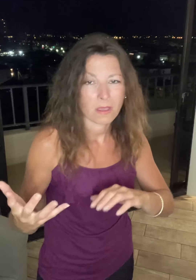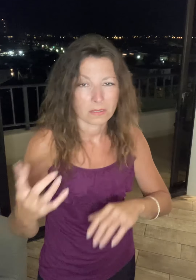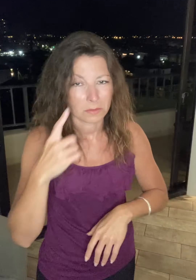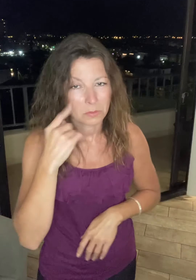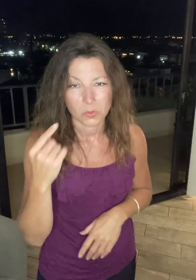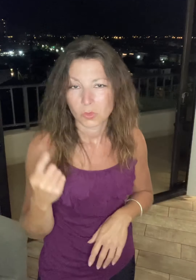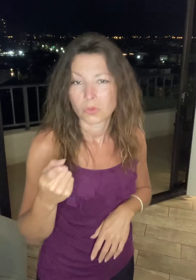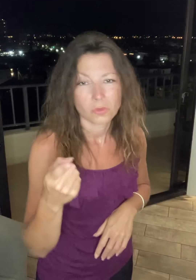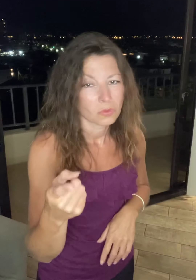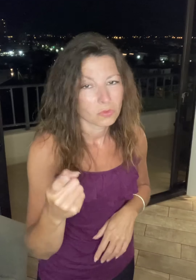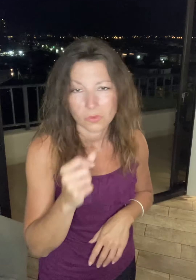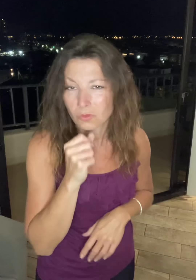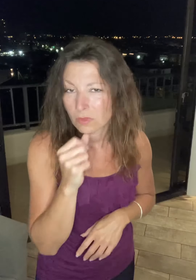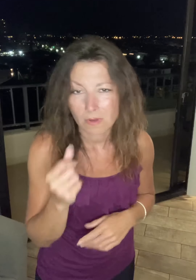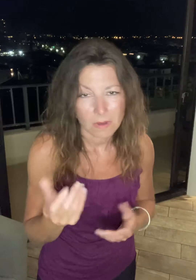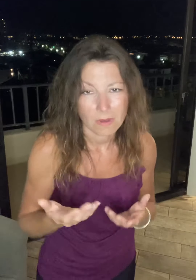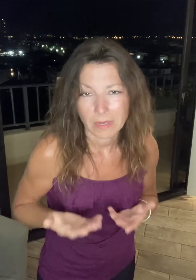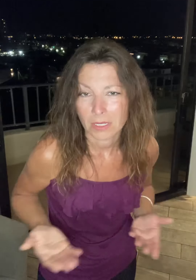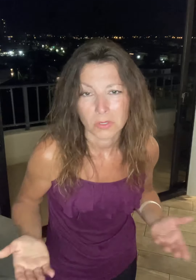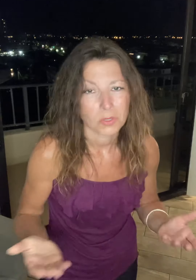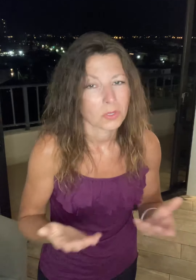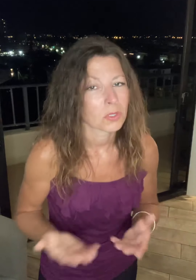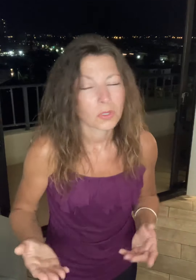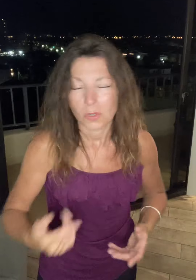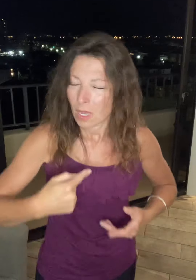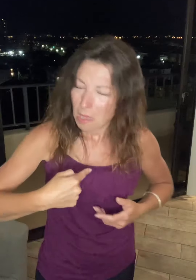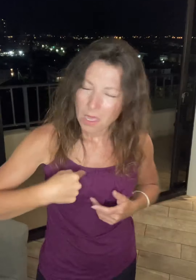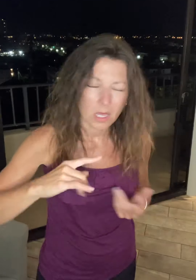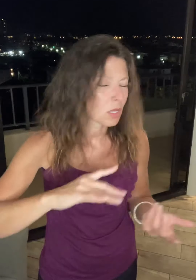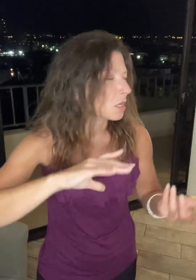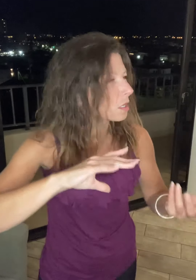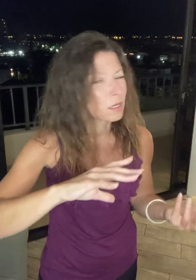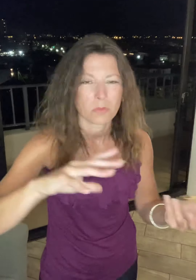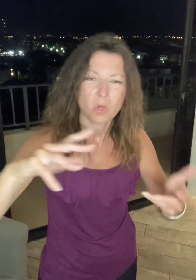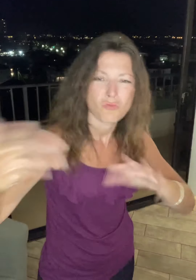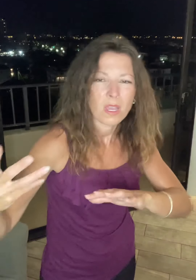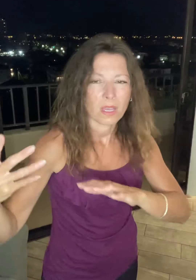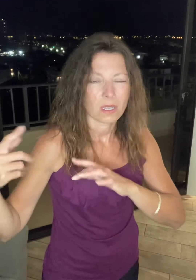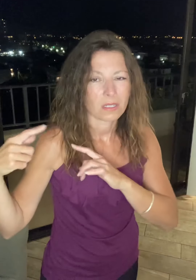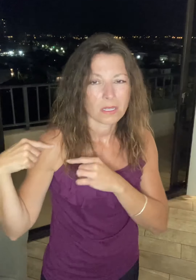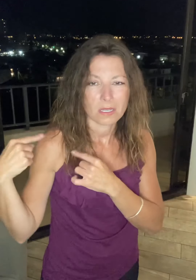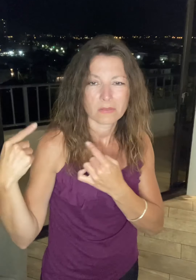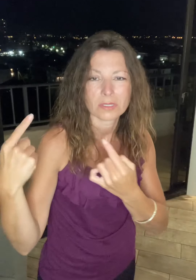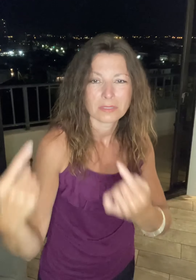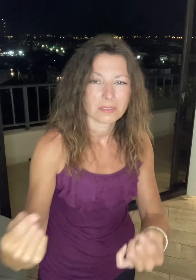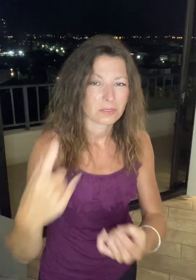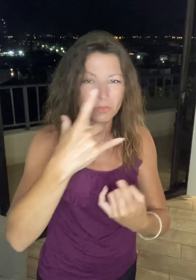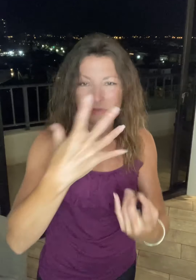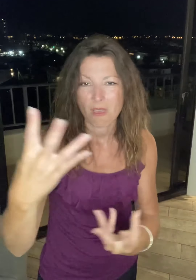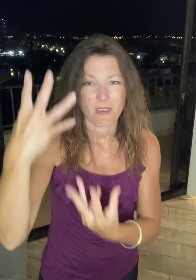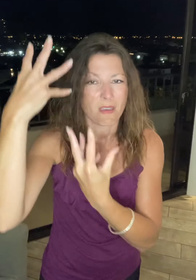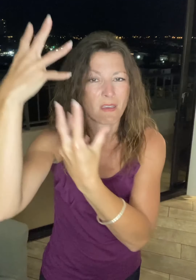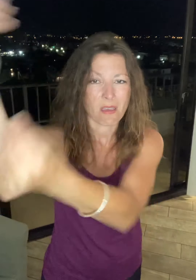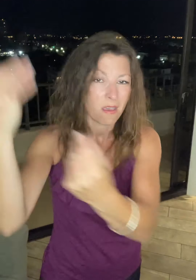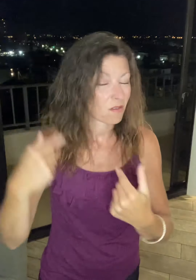Yeah, I'm a wreck of a a thousand years and so I'm trying to put